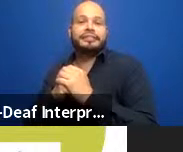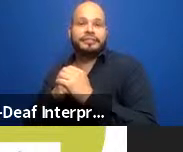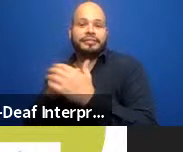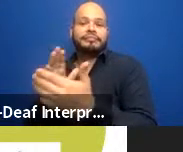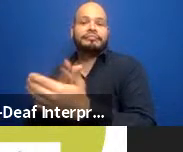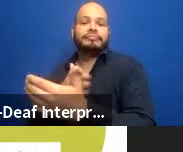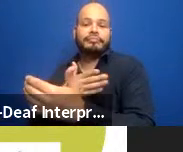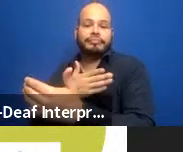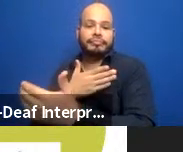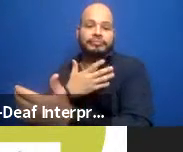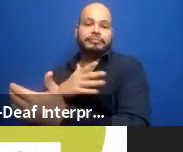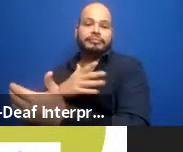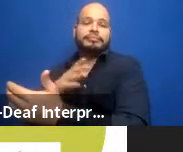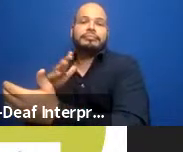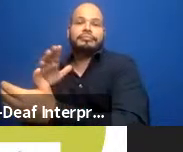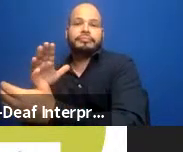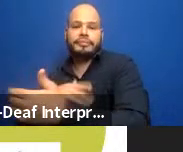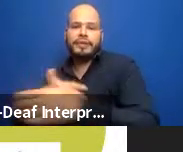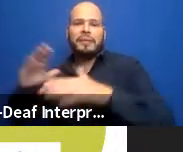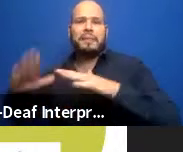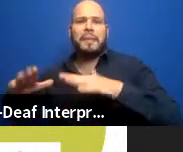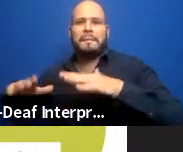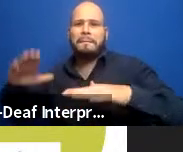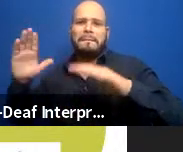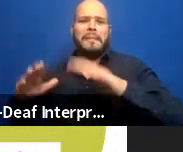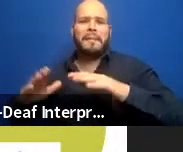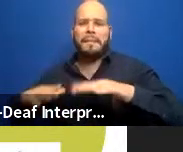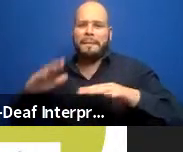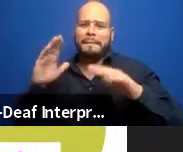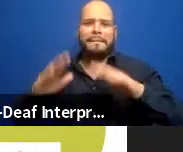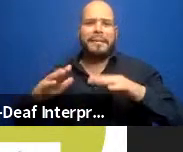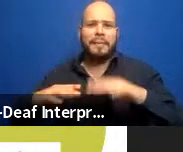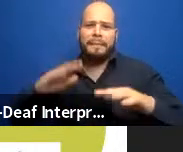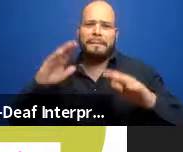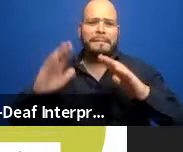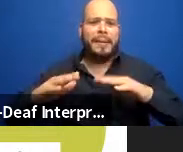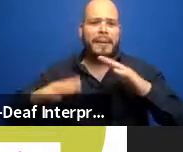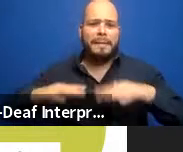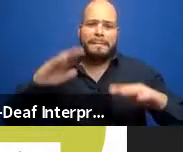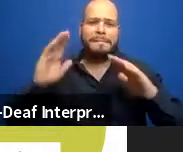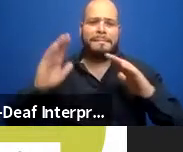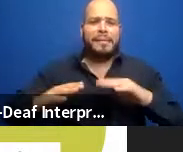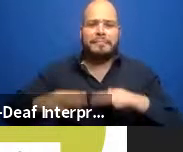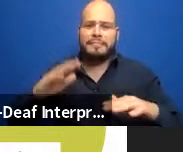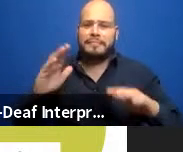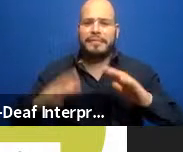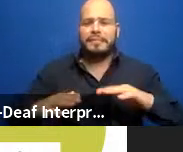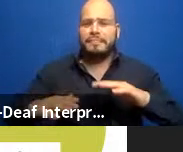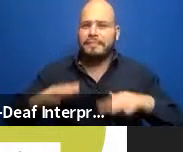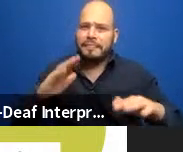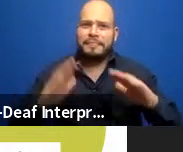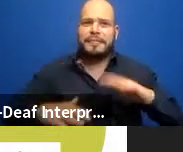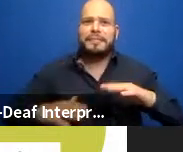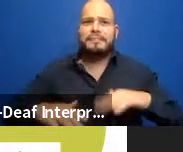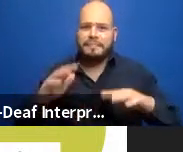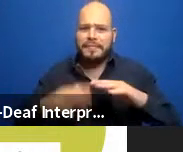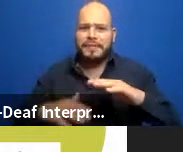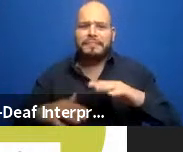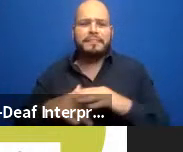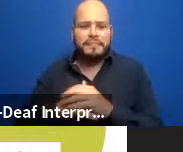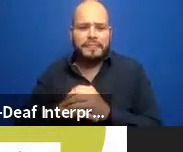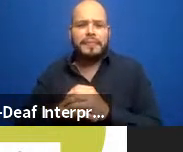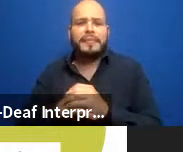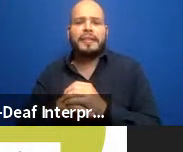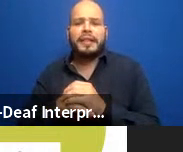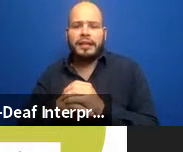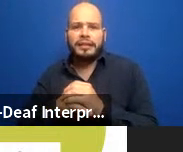they can't throw us away. No, let them know they can't throw us away. Ay. No one is disposable. Let them know they